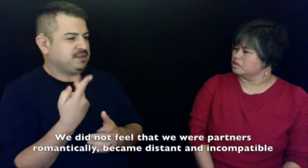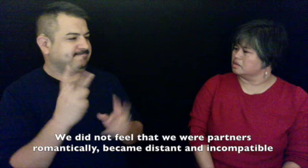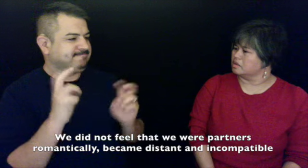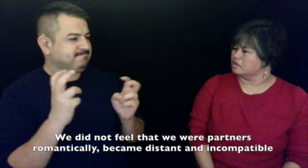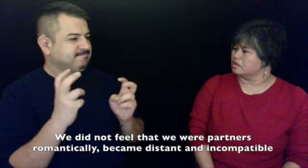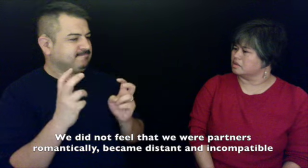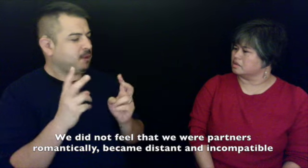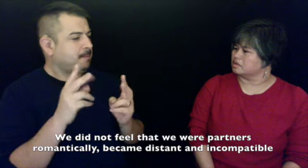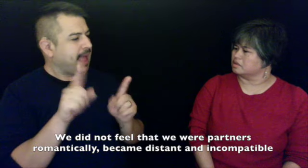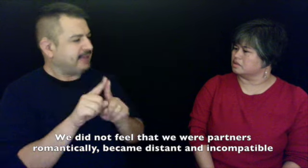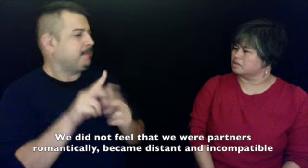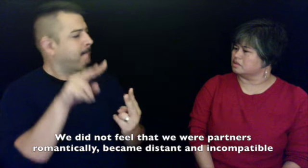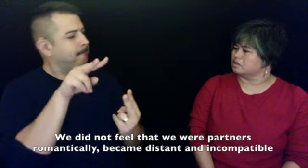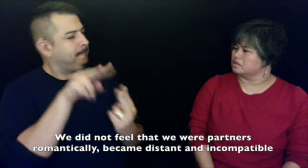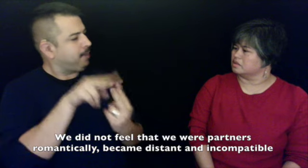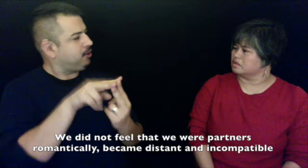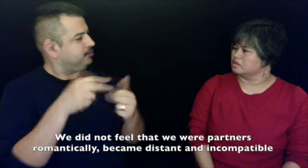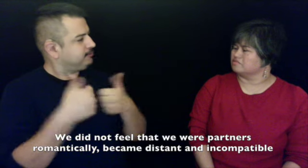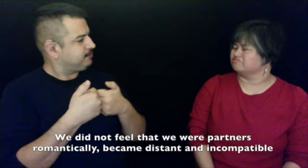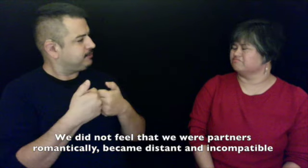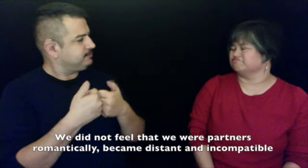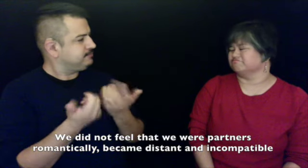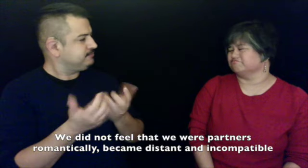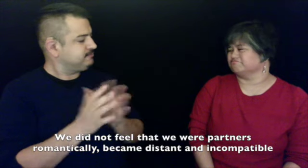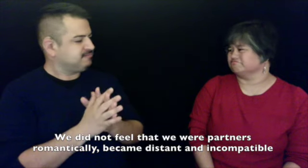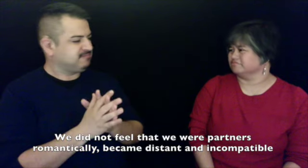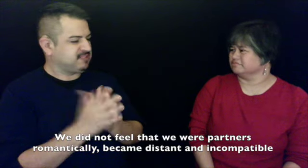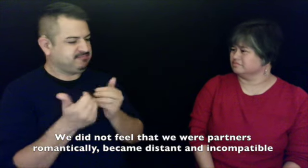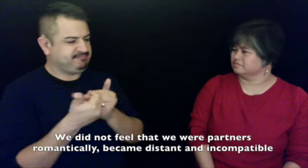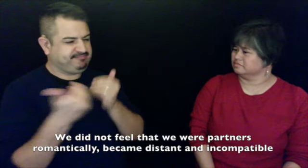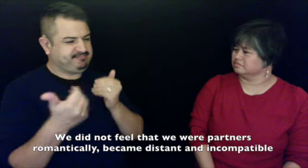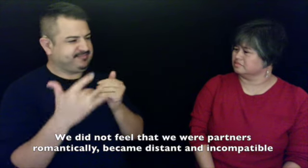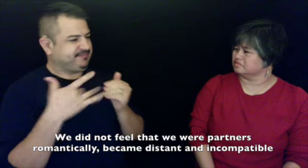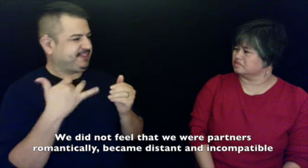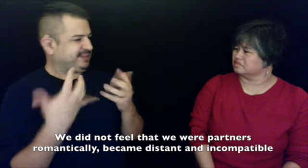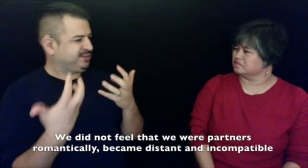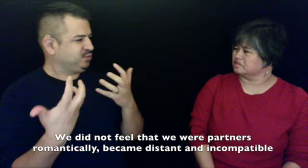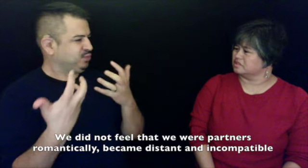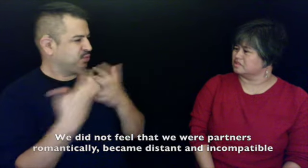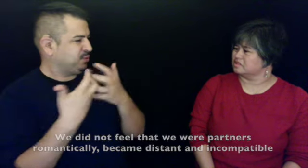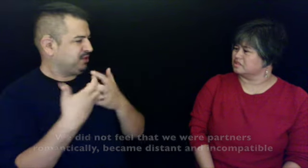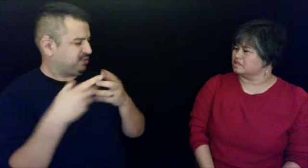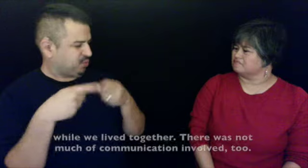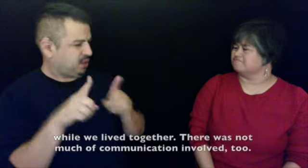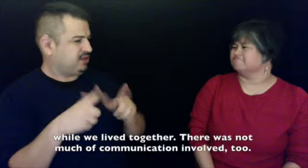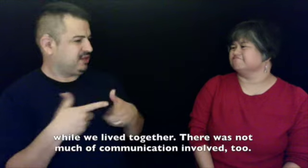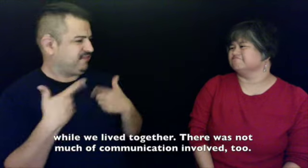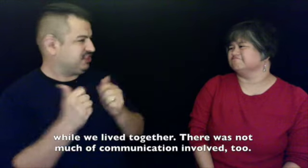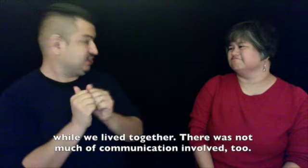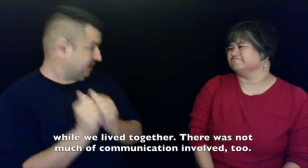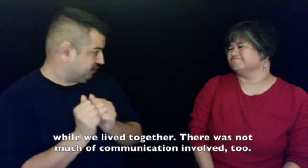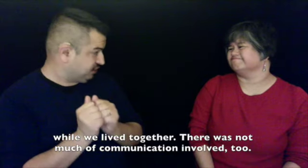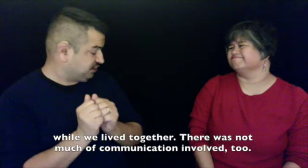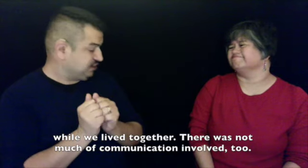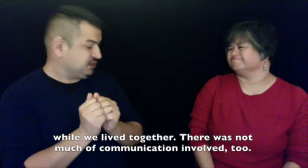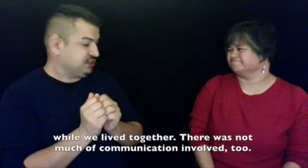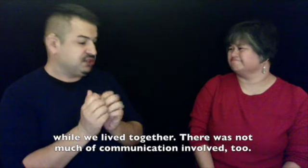We did not feel that we were partners romantically, became distant and incompatible while living